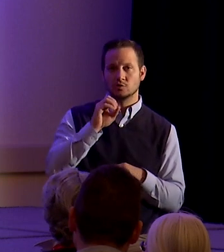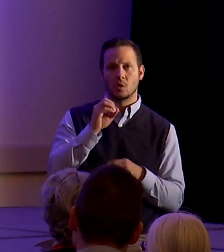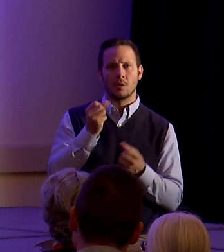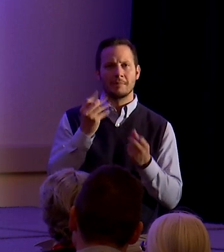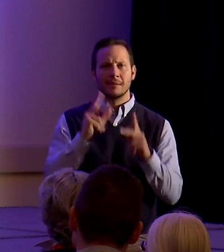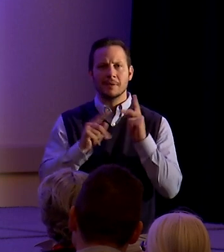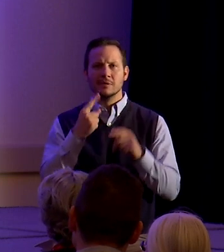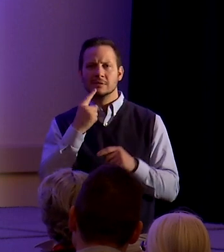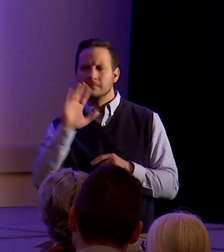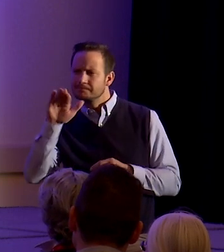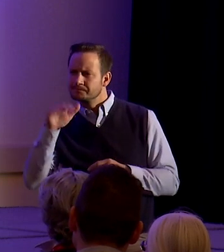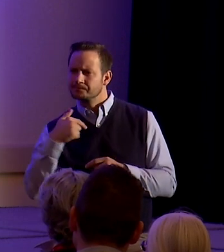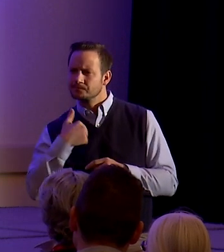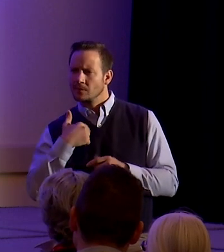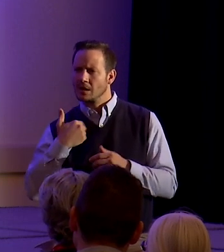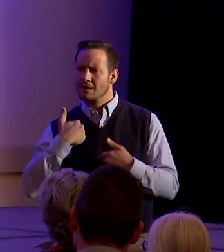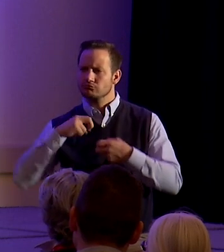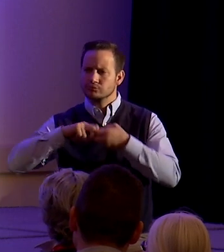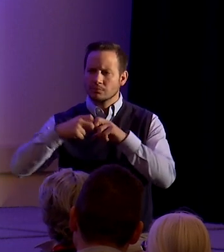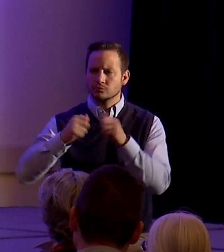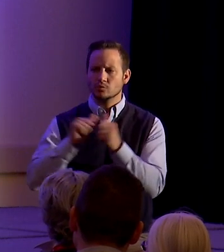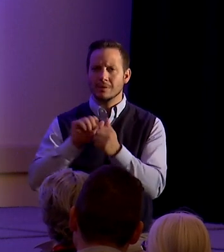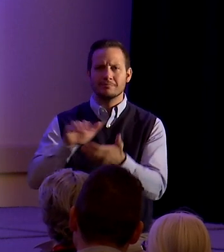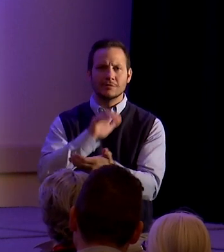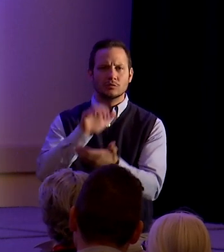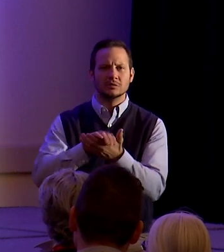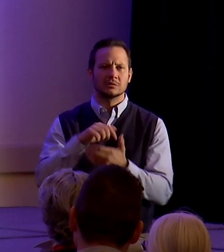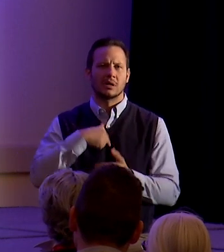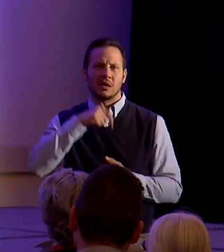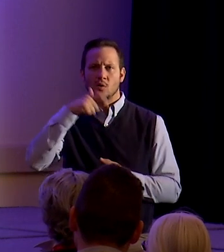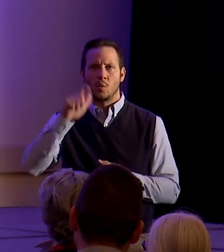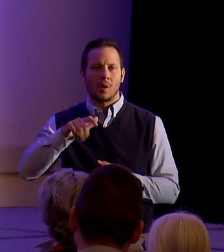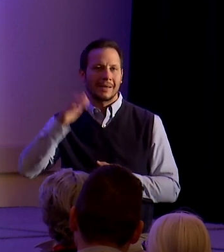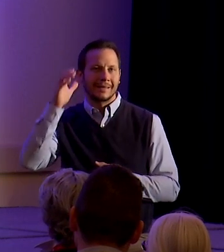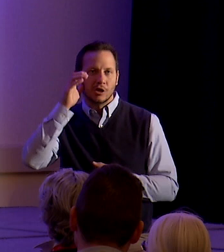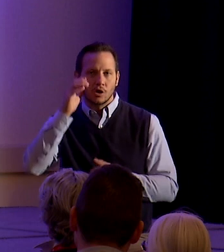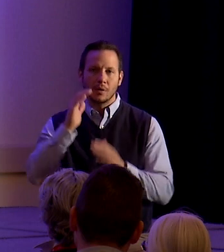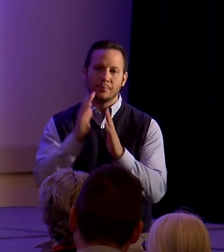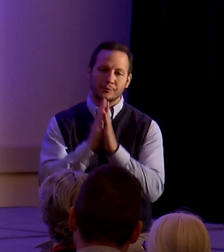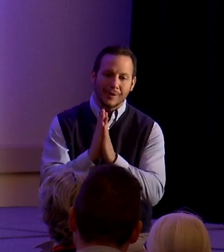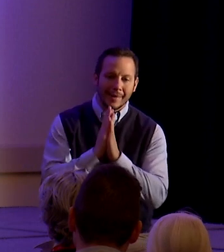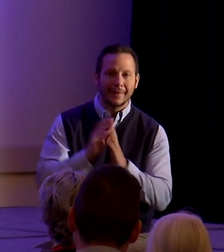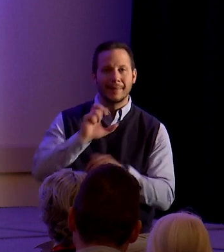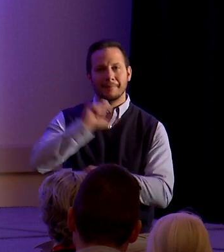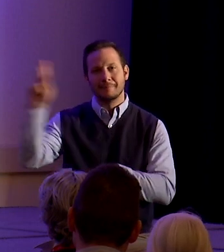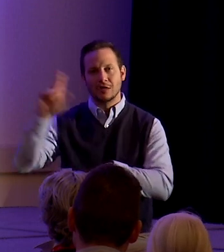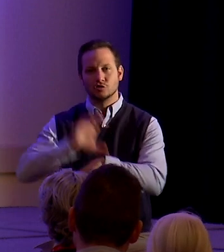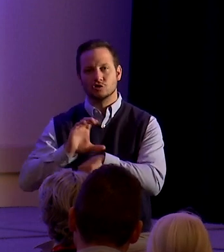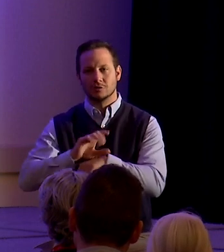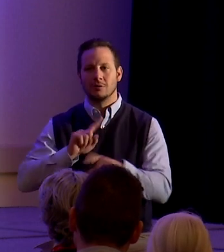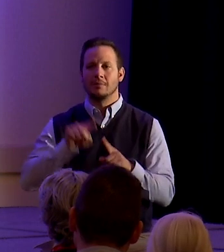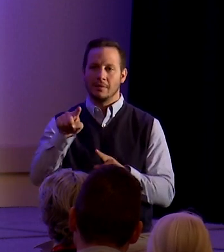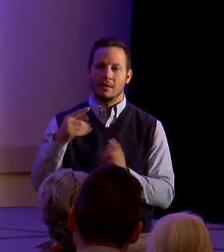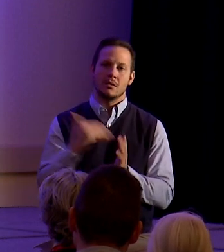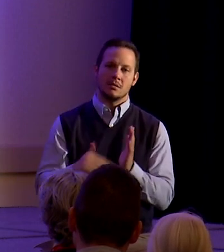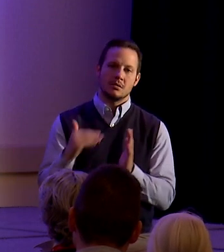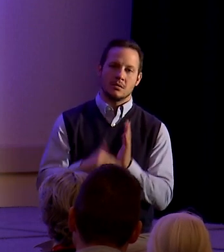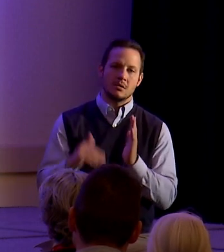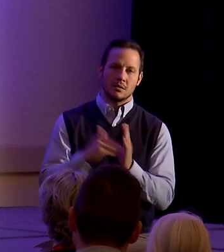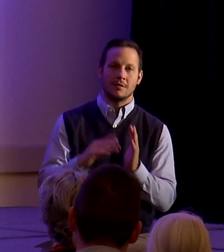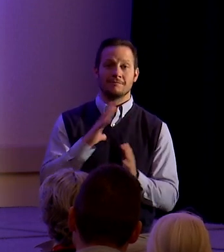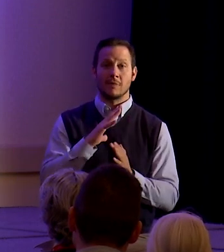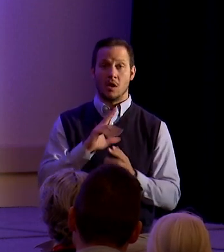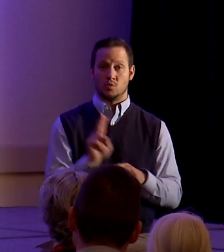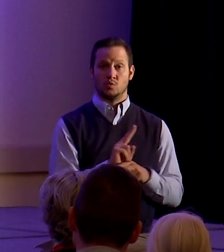know, I'm just having problems in my marriage. I don't need to be told to pray or go back to church, but that's what they keep telling me. So they can come to the Secular